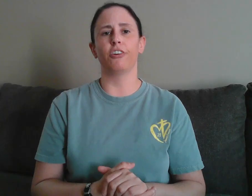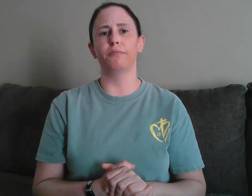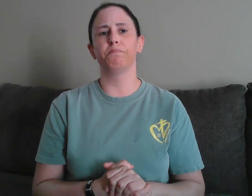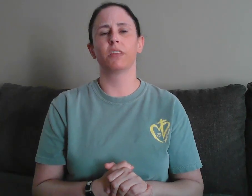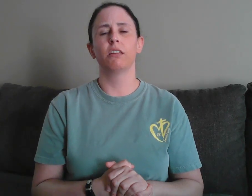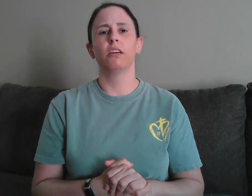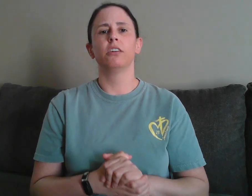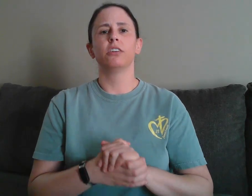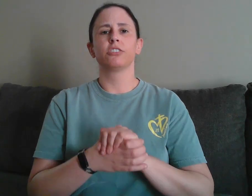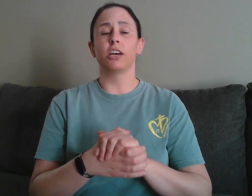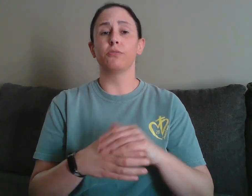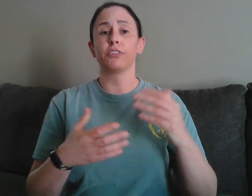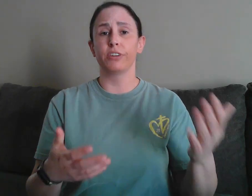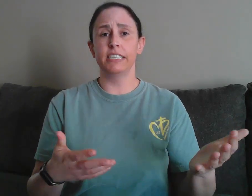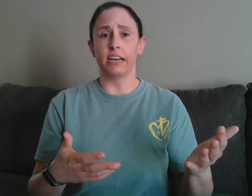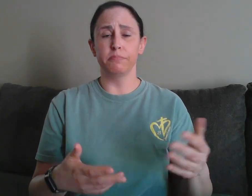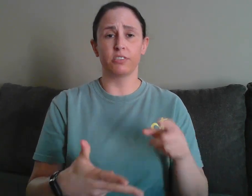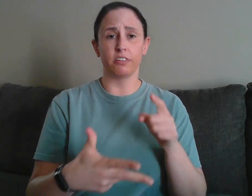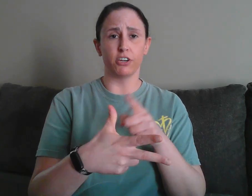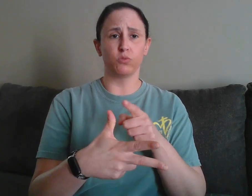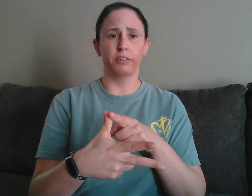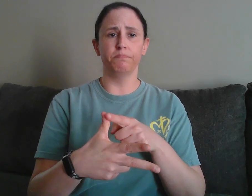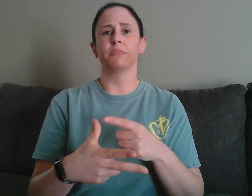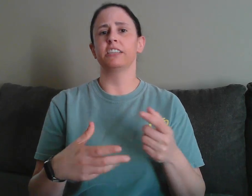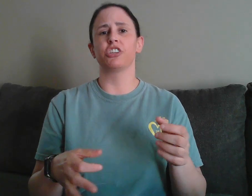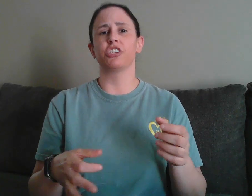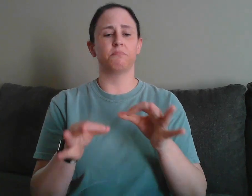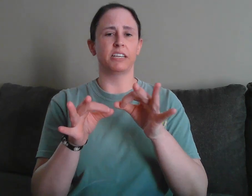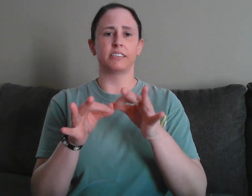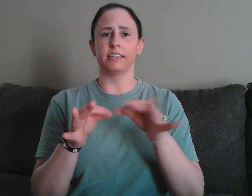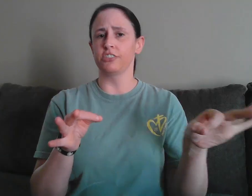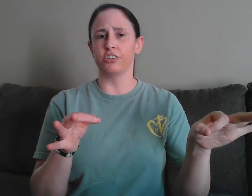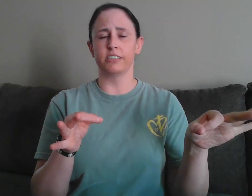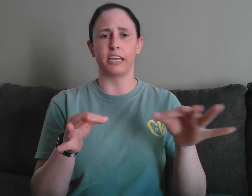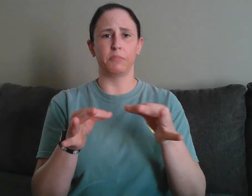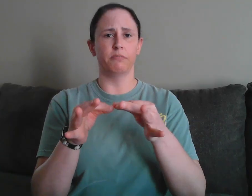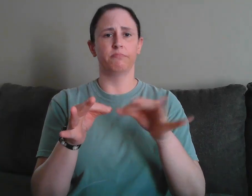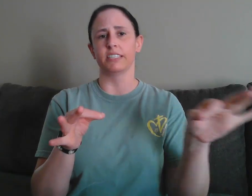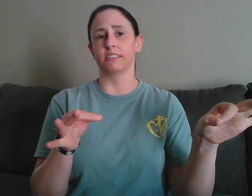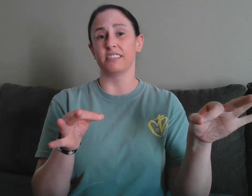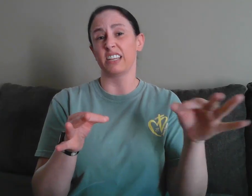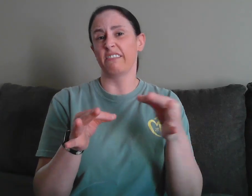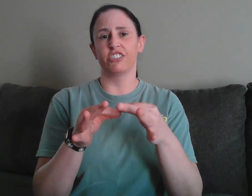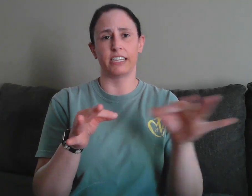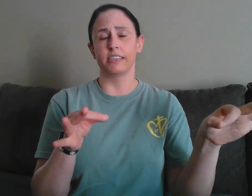on. So the 3 types, the first one is just a sentence or a statement. This is the sign for